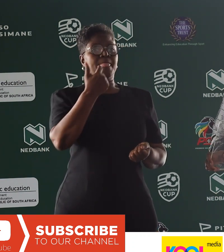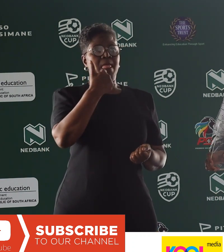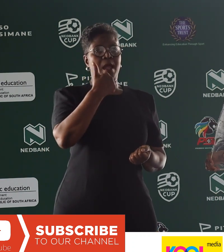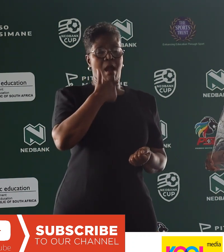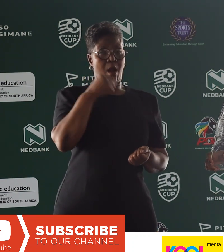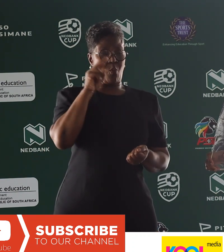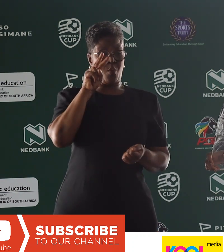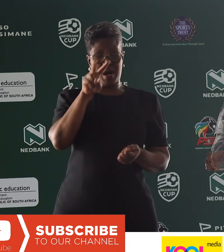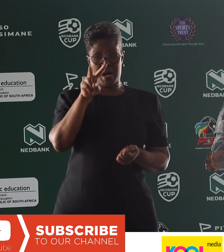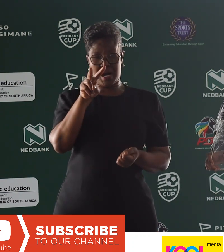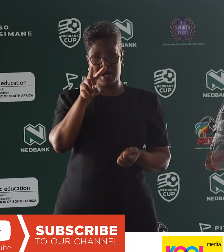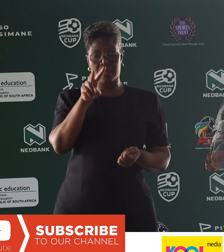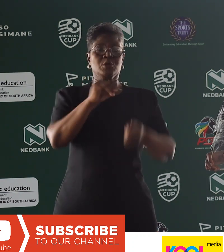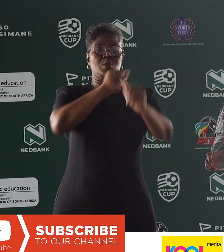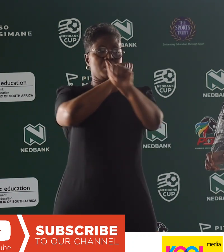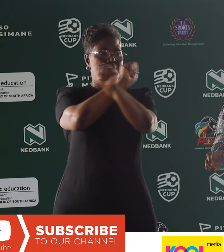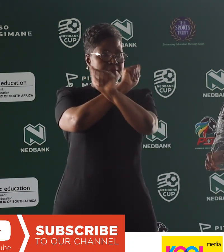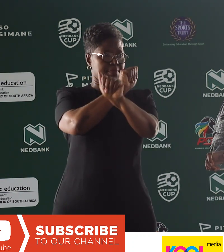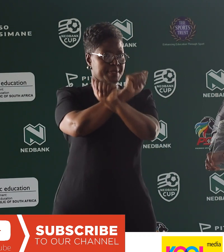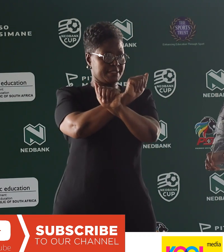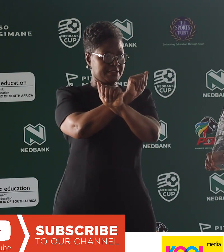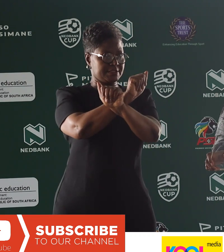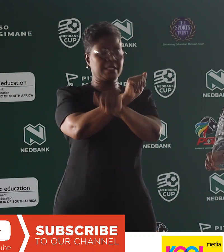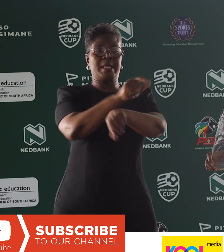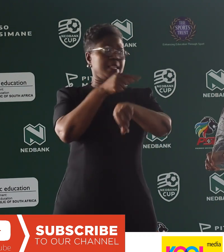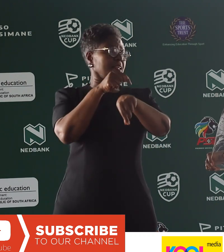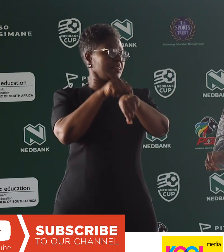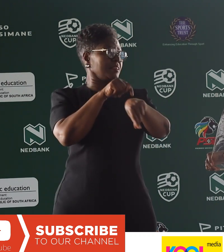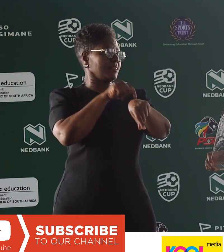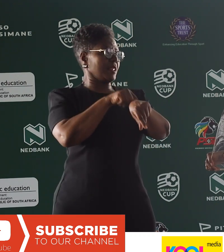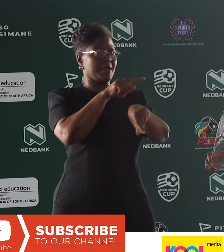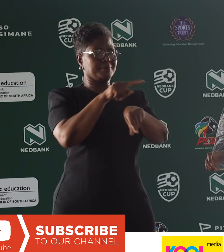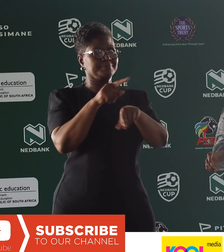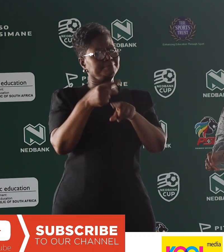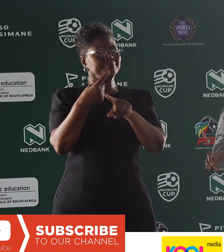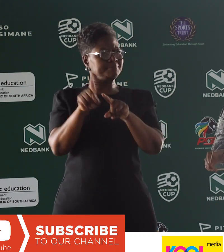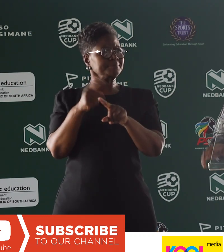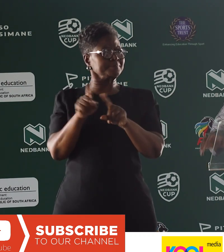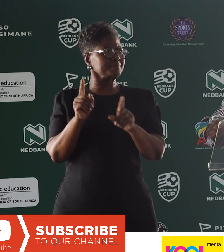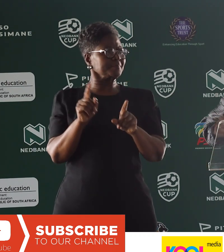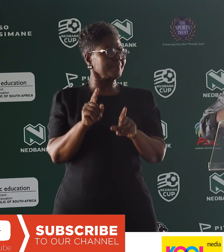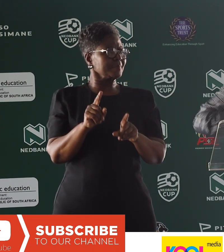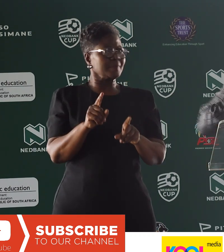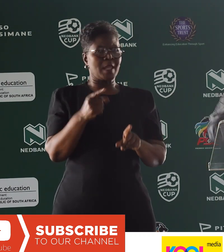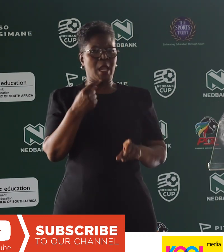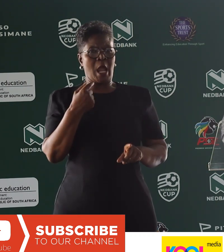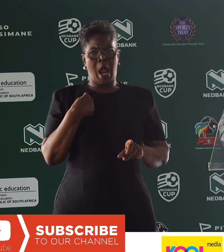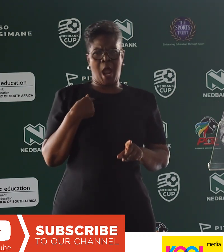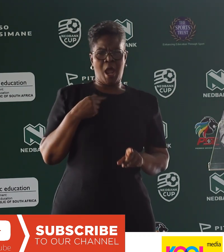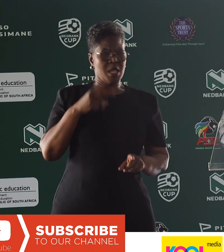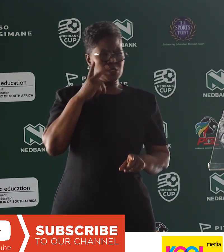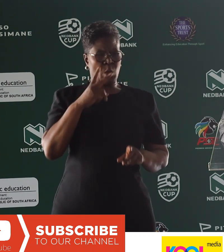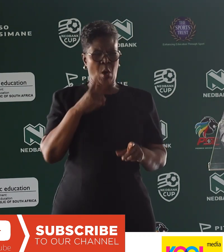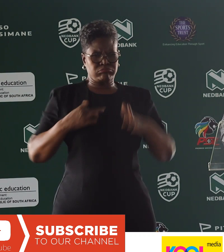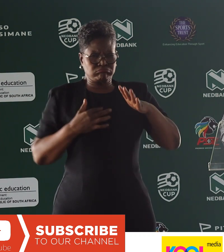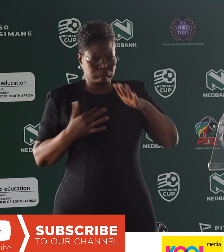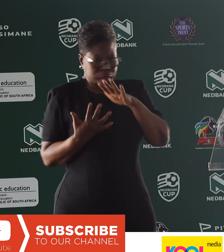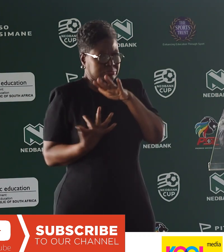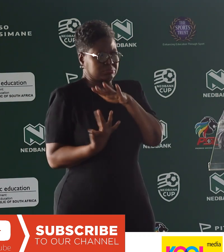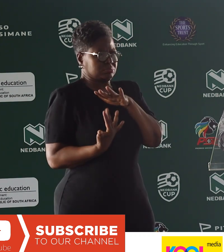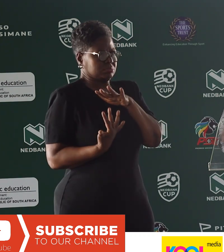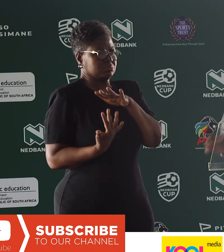I watched Orlando Pirates when you played. I saw some determination,